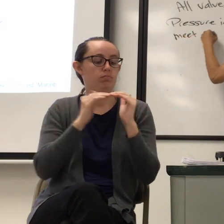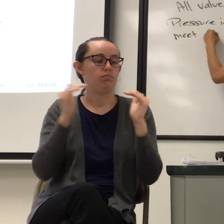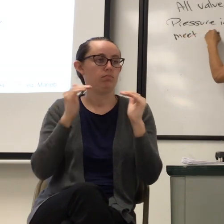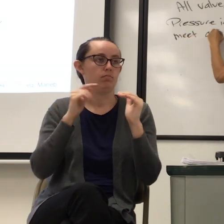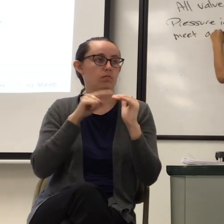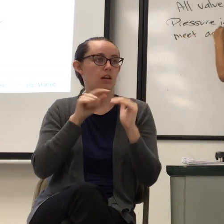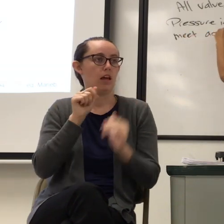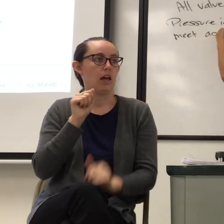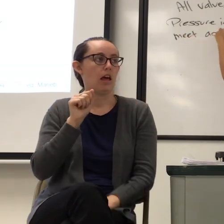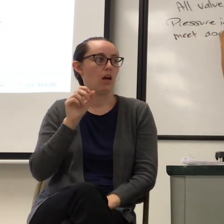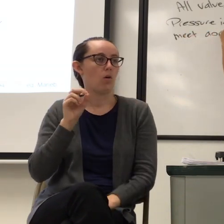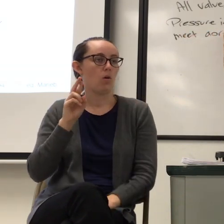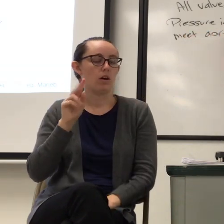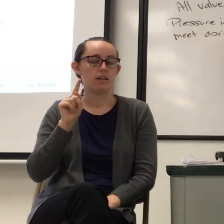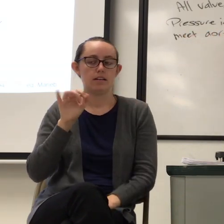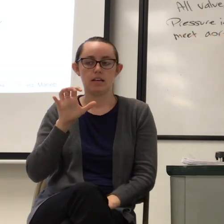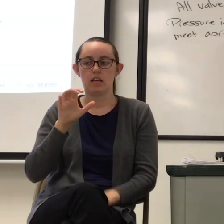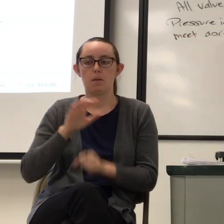aortic pressure.